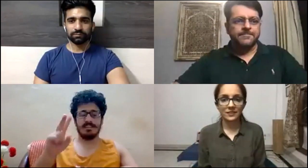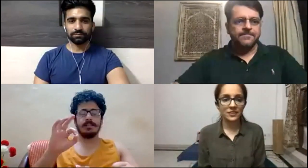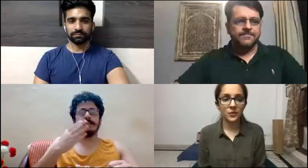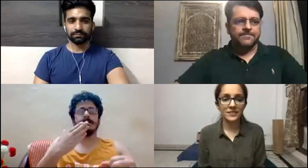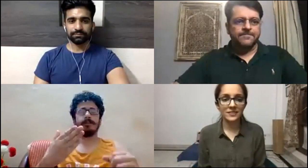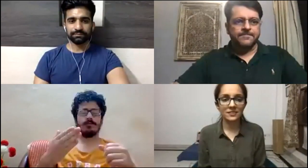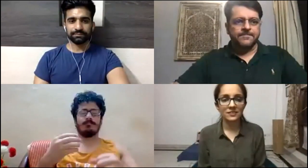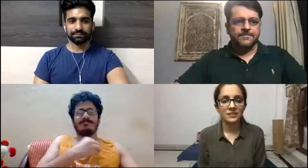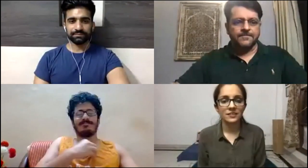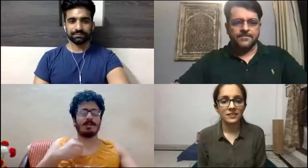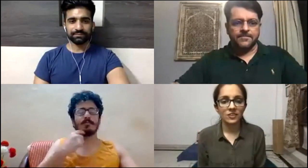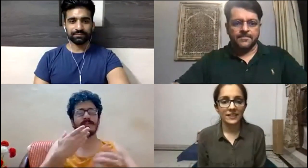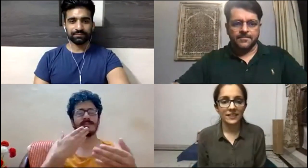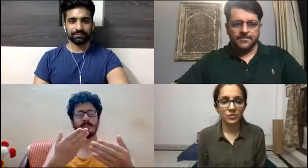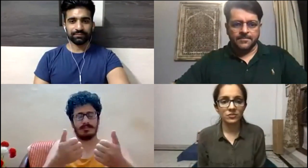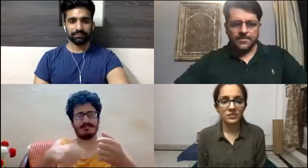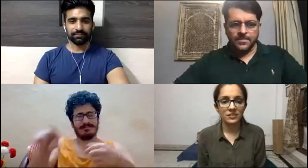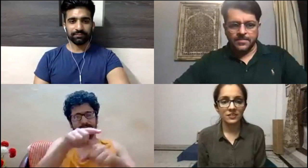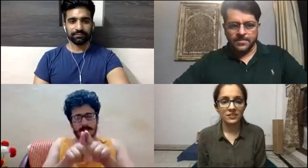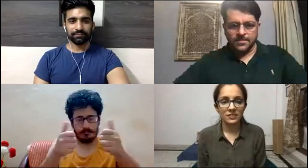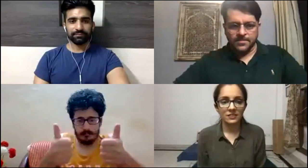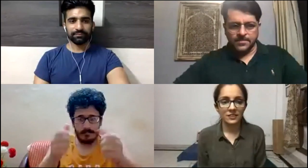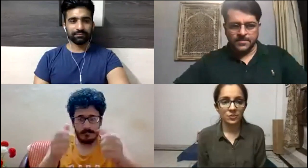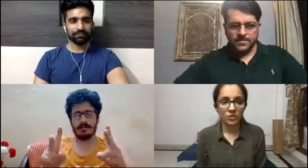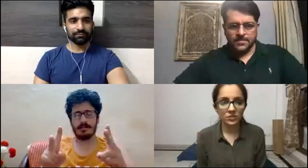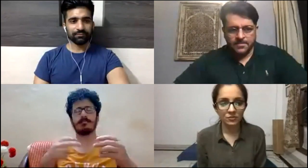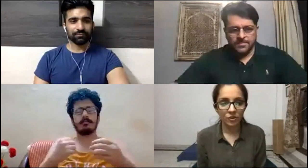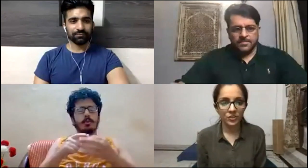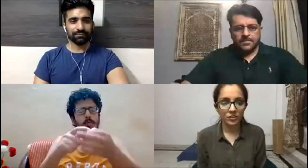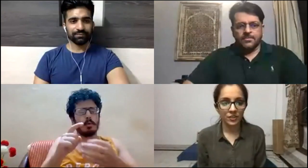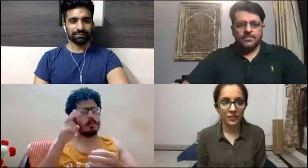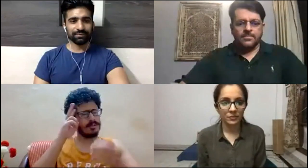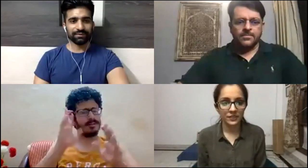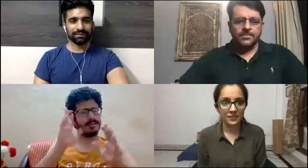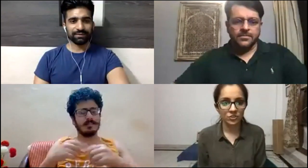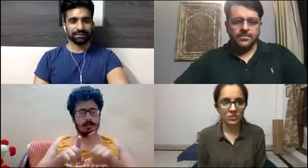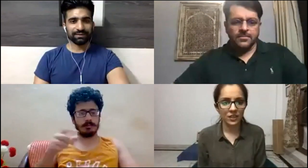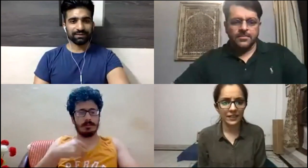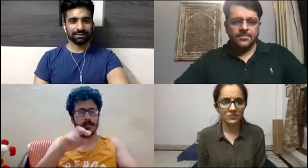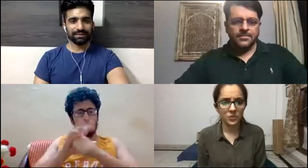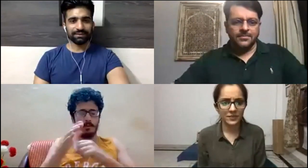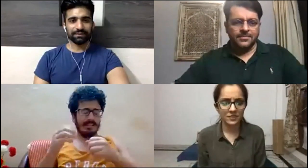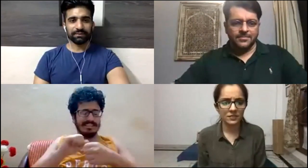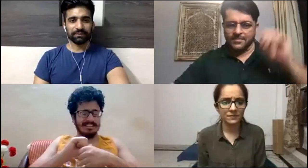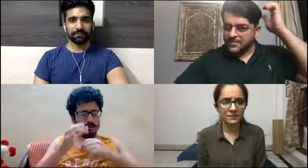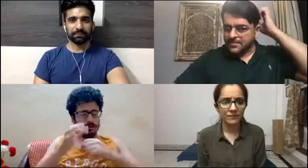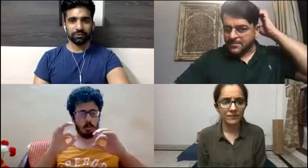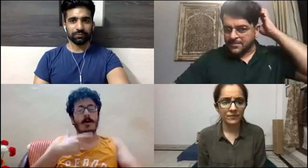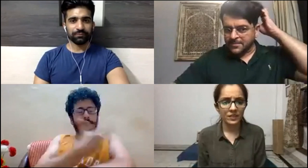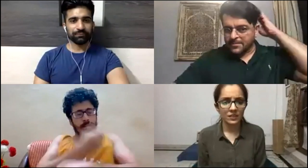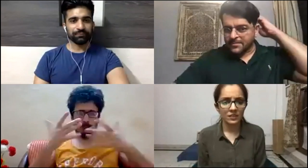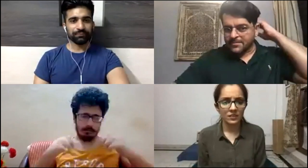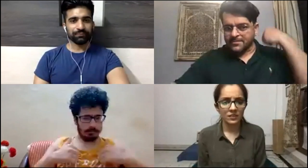Okay, your question. All right, thank you. Thank you, doctor, for your presentation. I have this question.